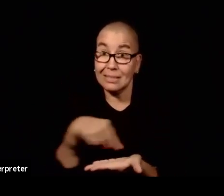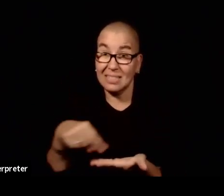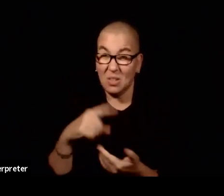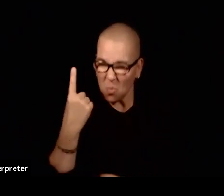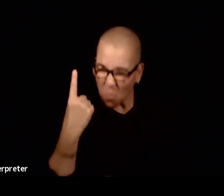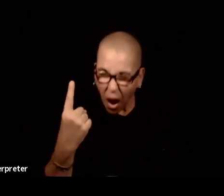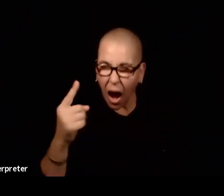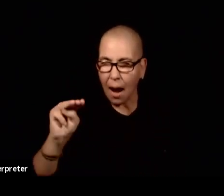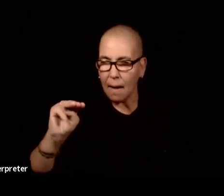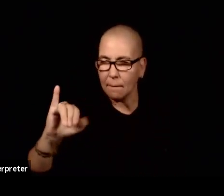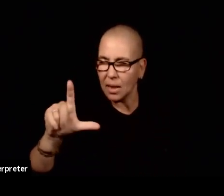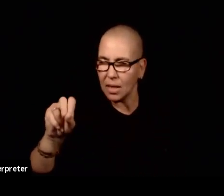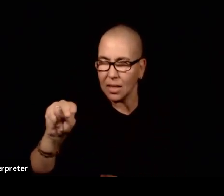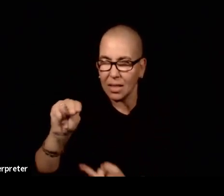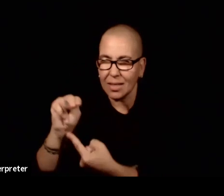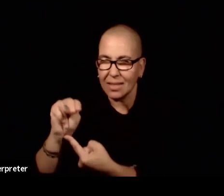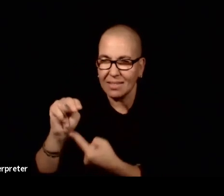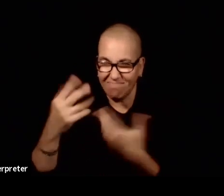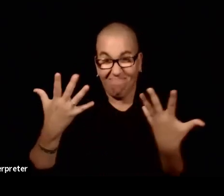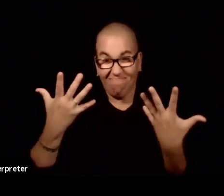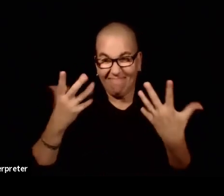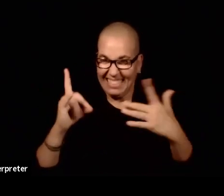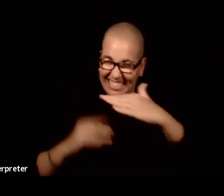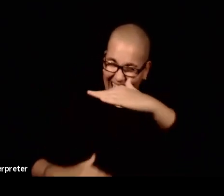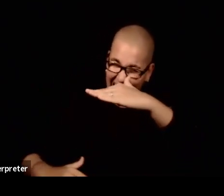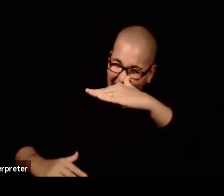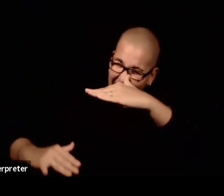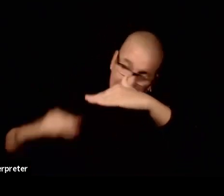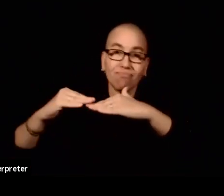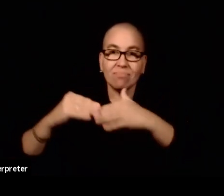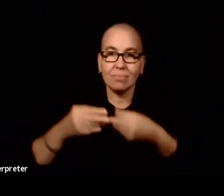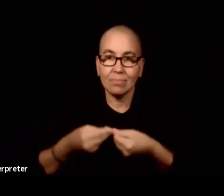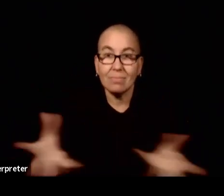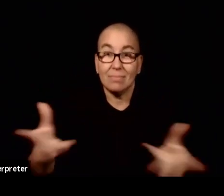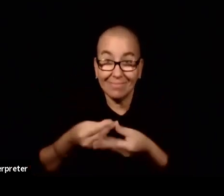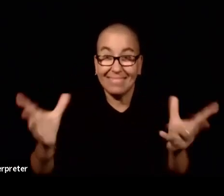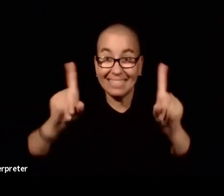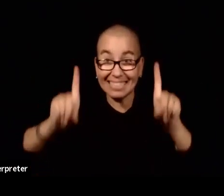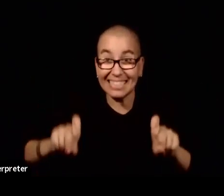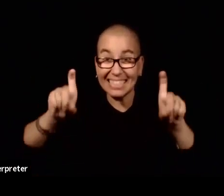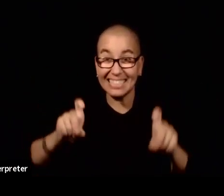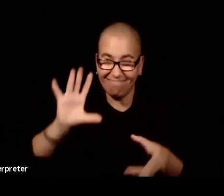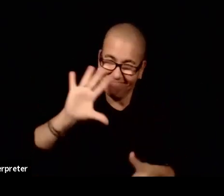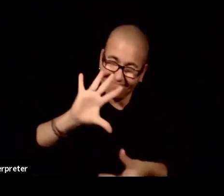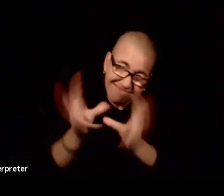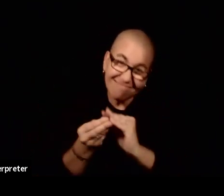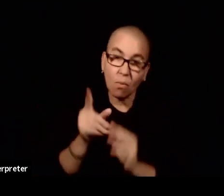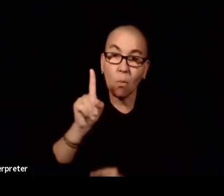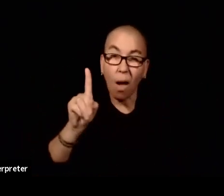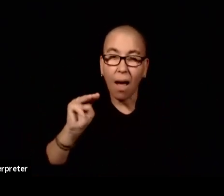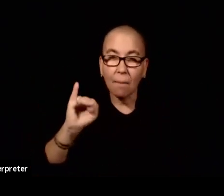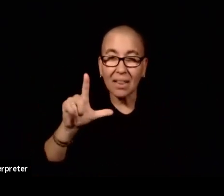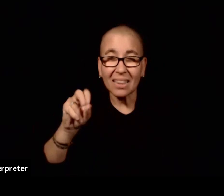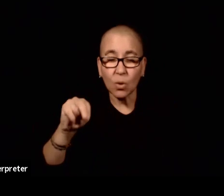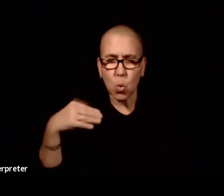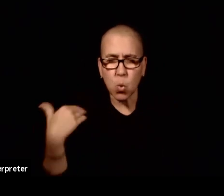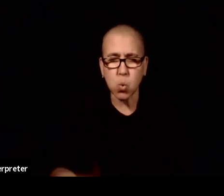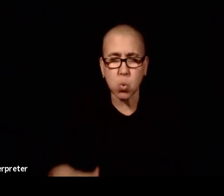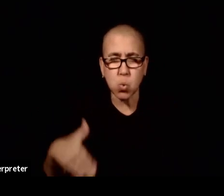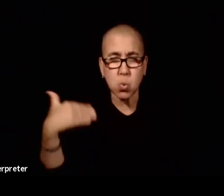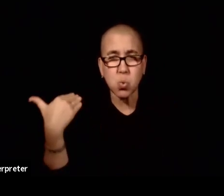Minnesota. The infrastructure that we've built has allowed us to build our testing capacity in a very significant way, and it's